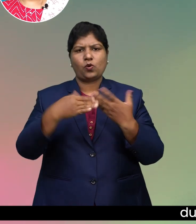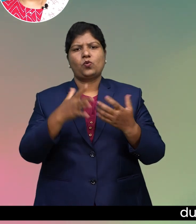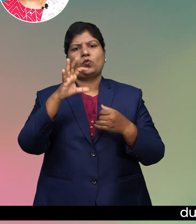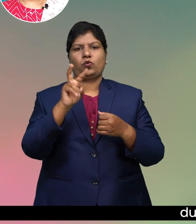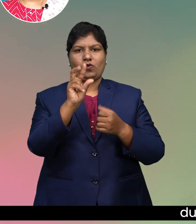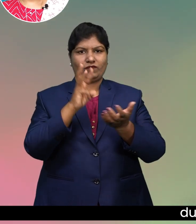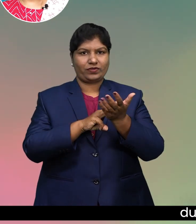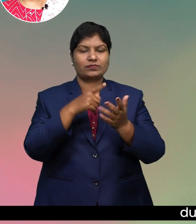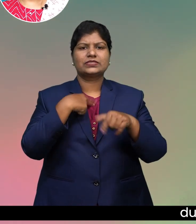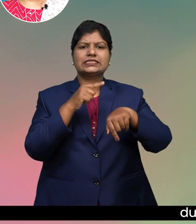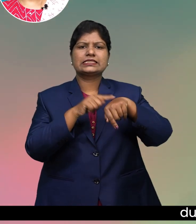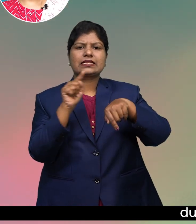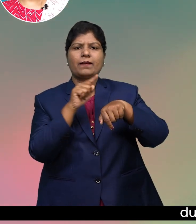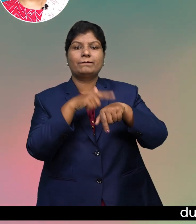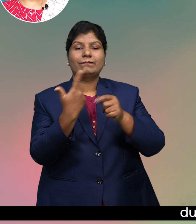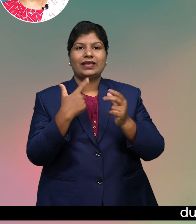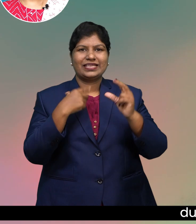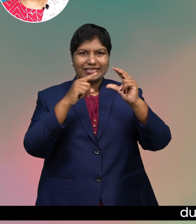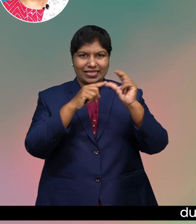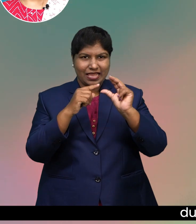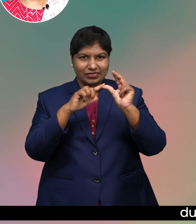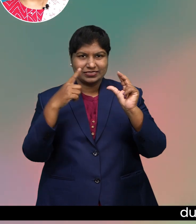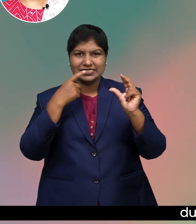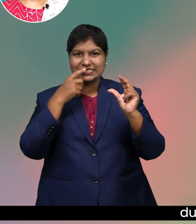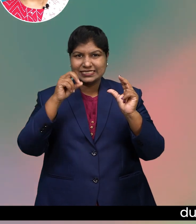during fertilization.